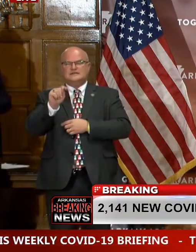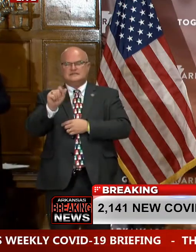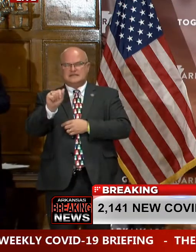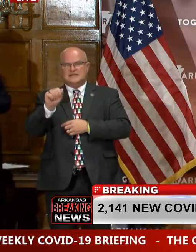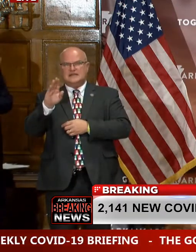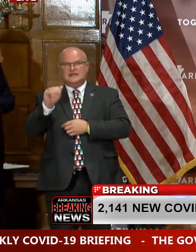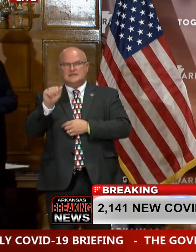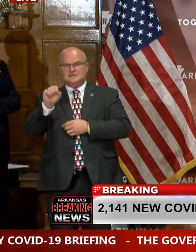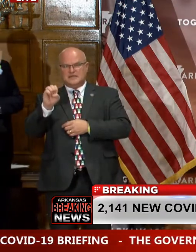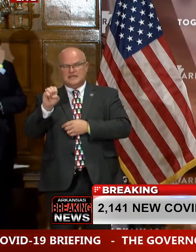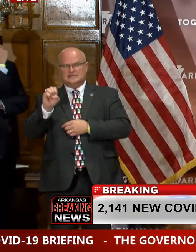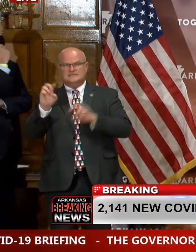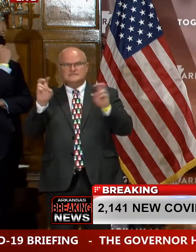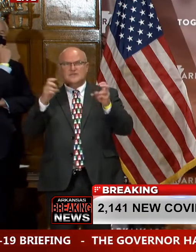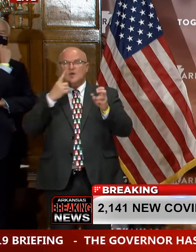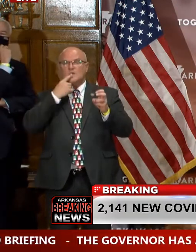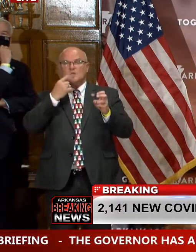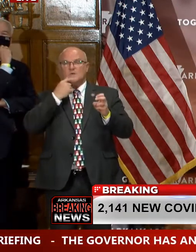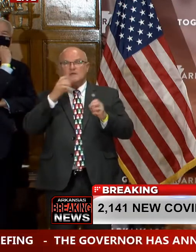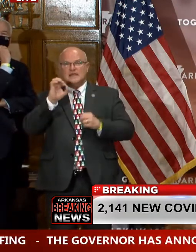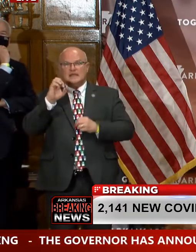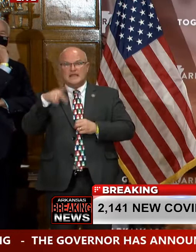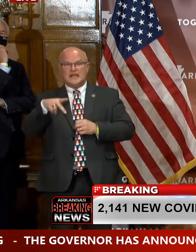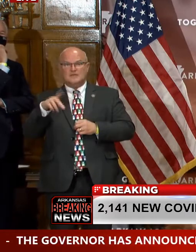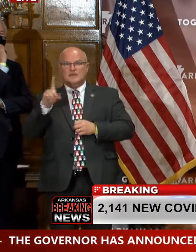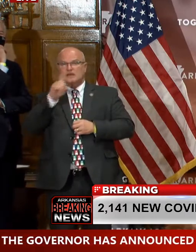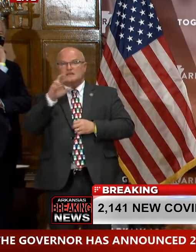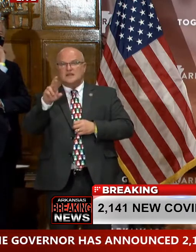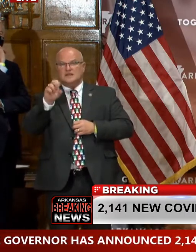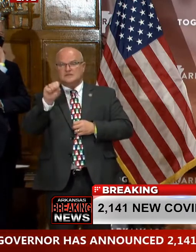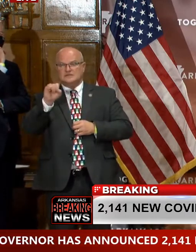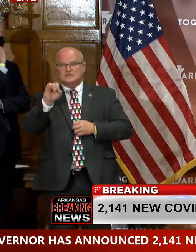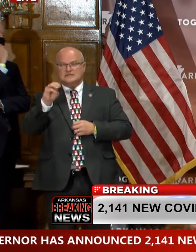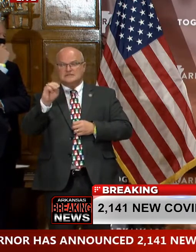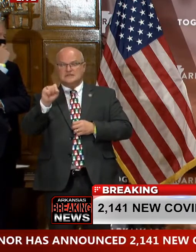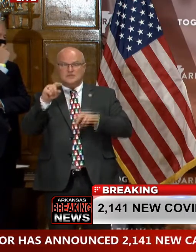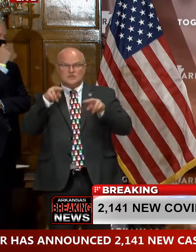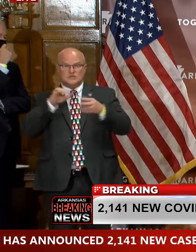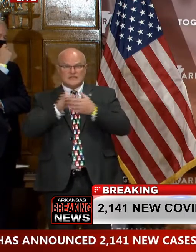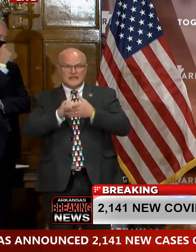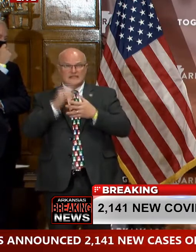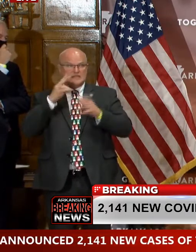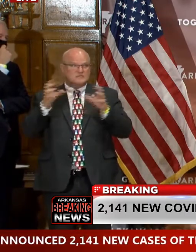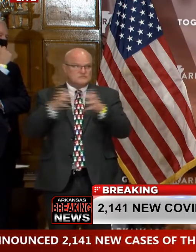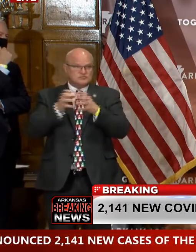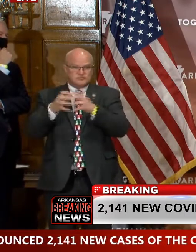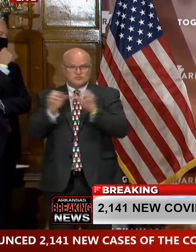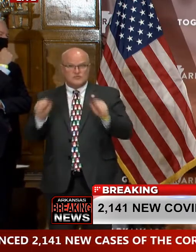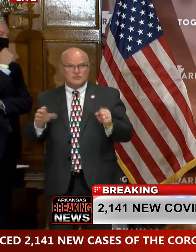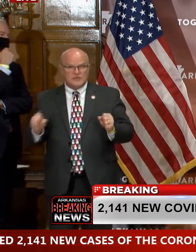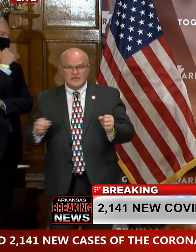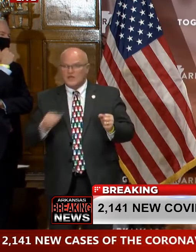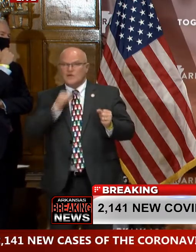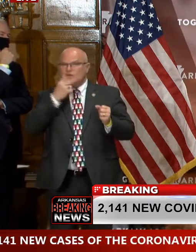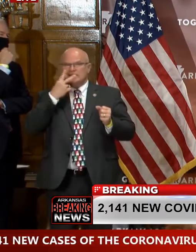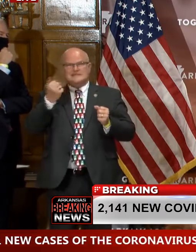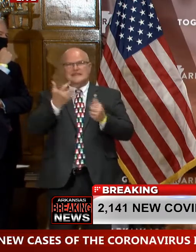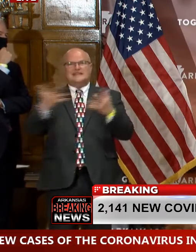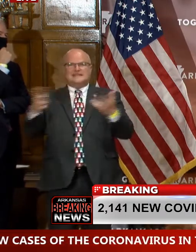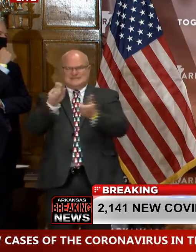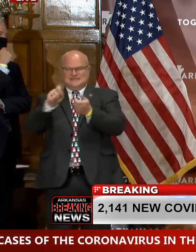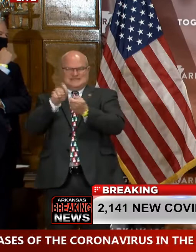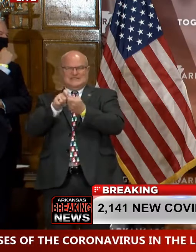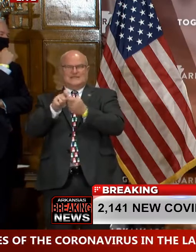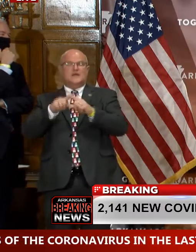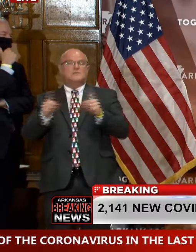REDCap database. Dr. Sima looks at that and provides a report of where the clusters could be, and we're not seeing anything in